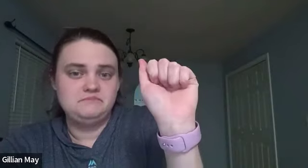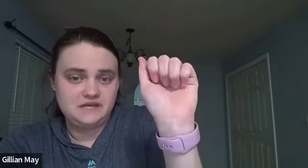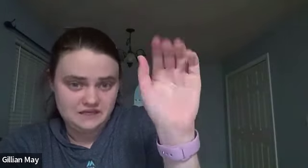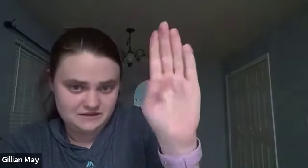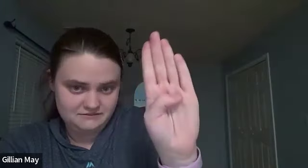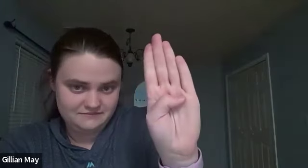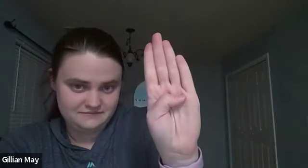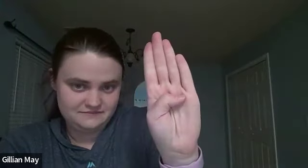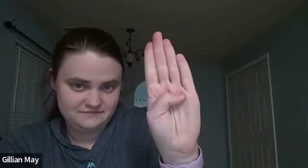B,